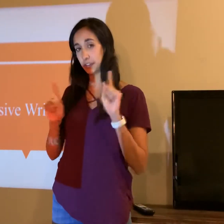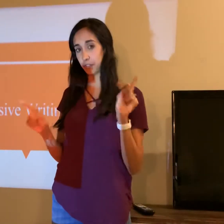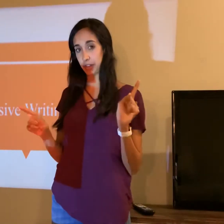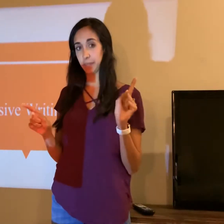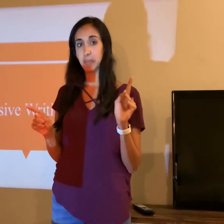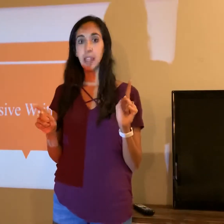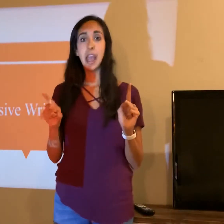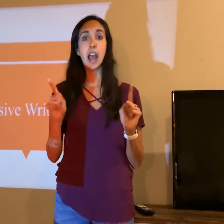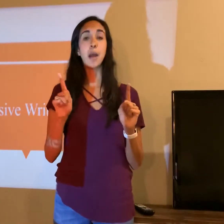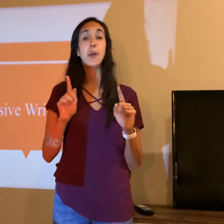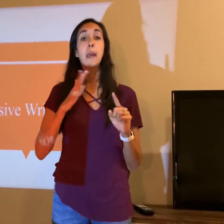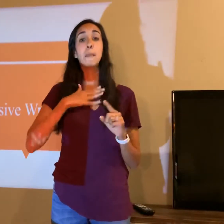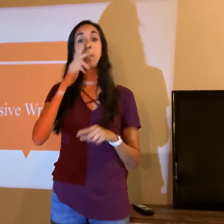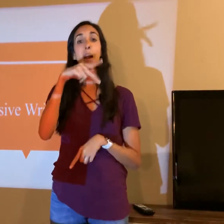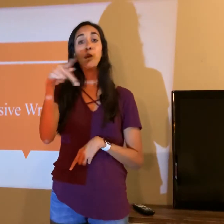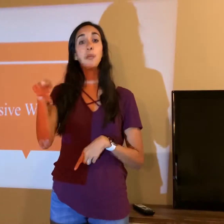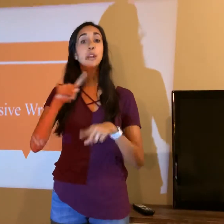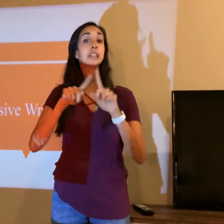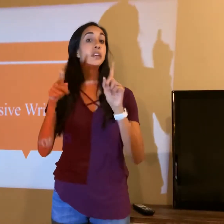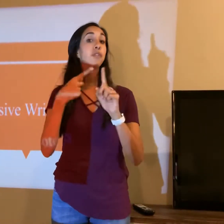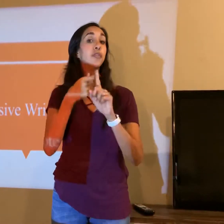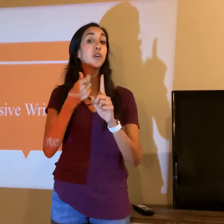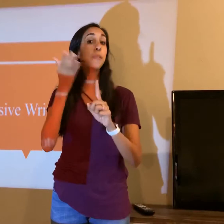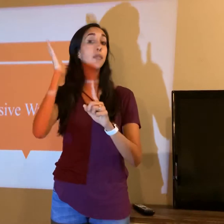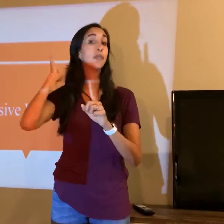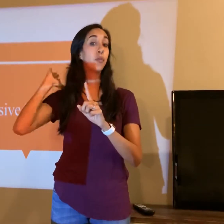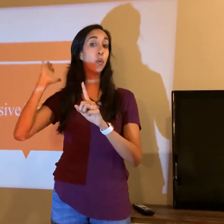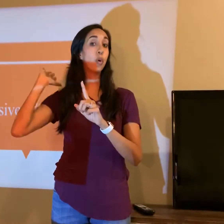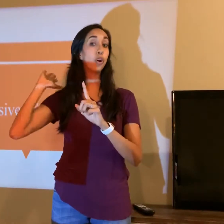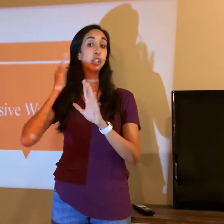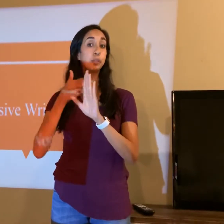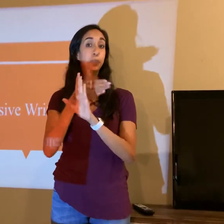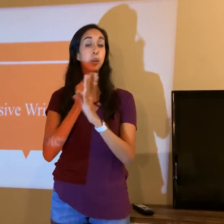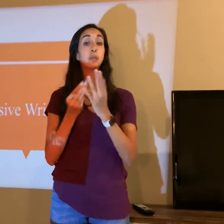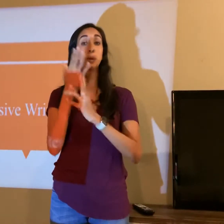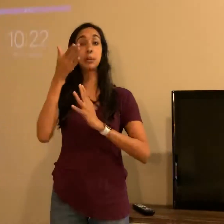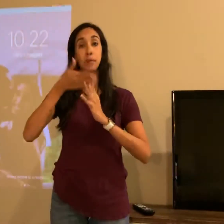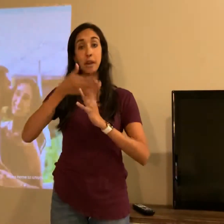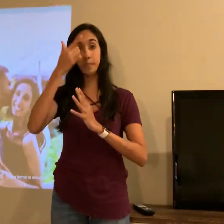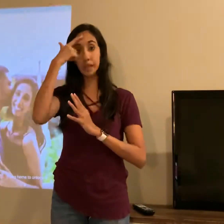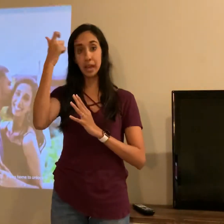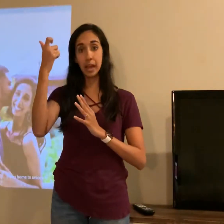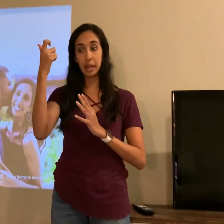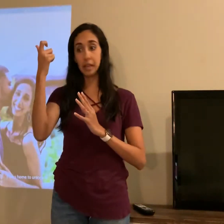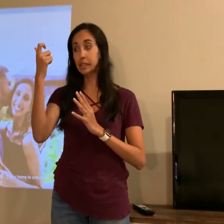differently. My PowerPoint is different from before spring break because,